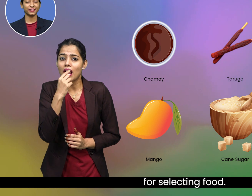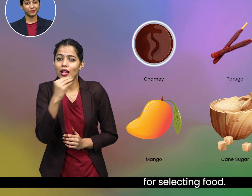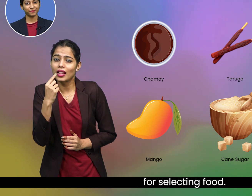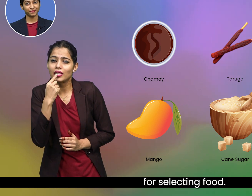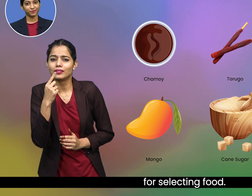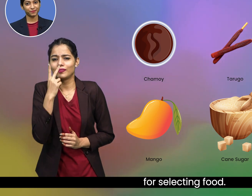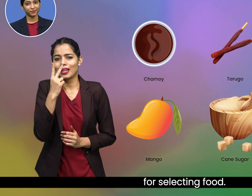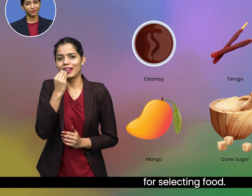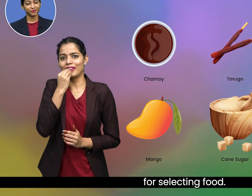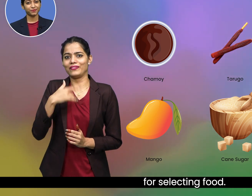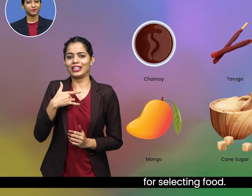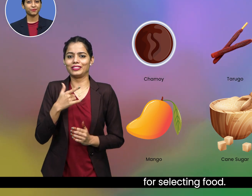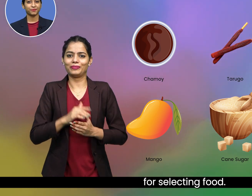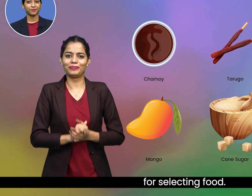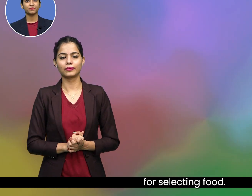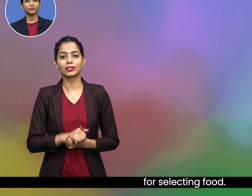food.